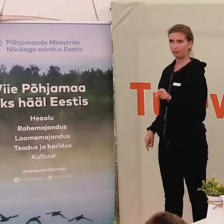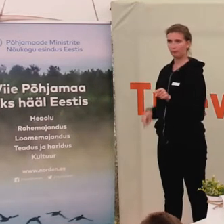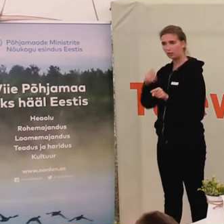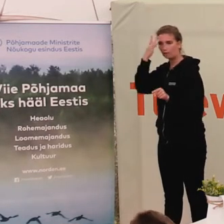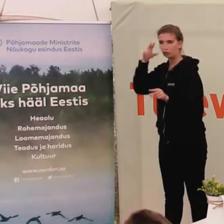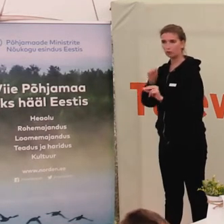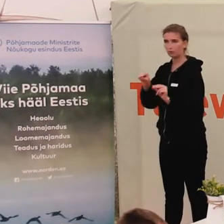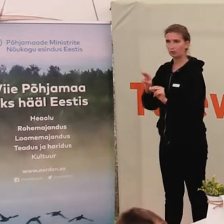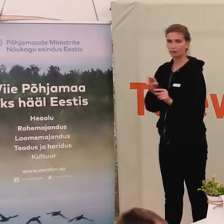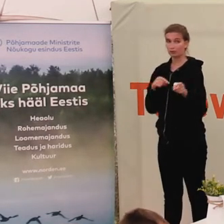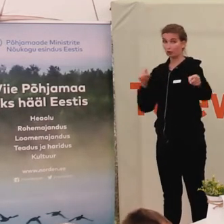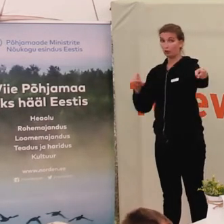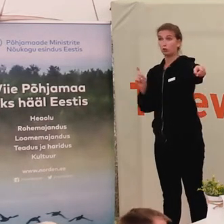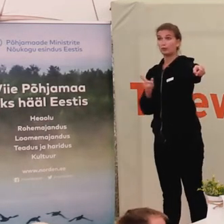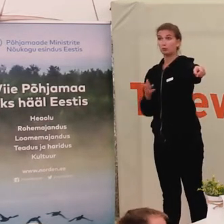philosophy. So